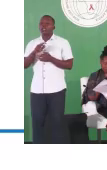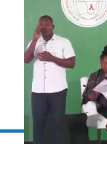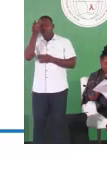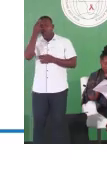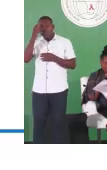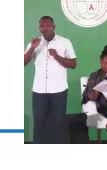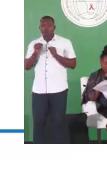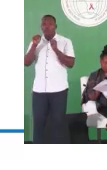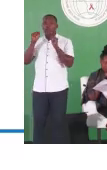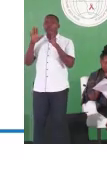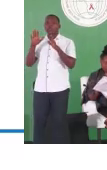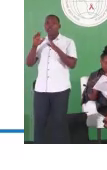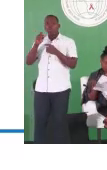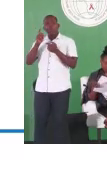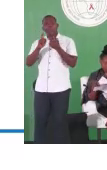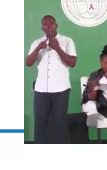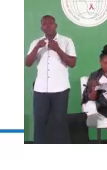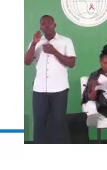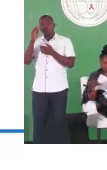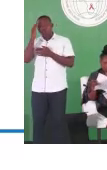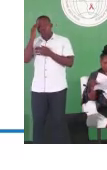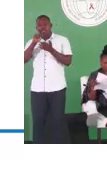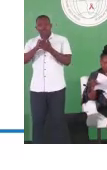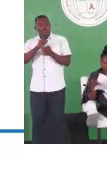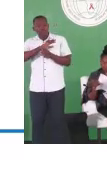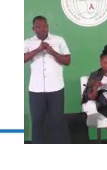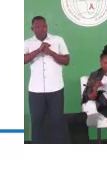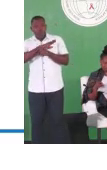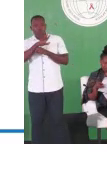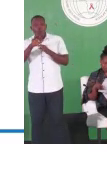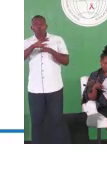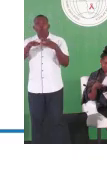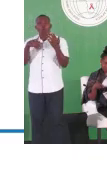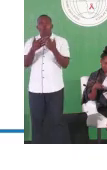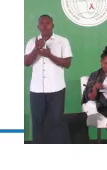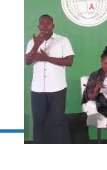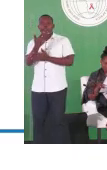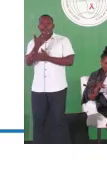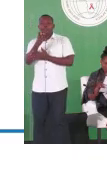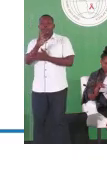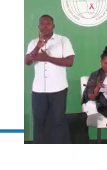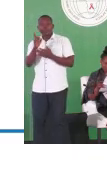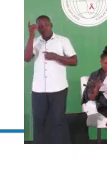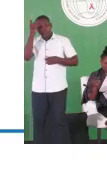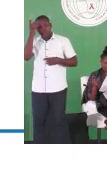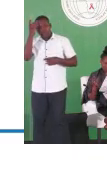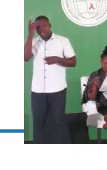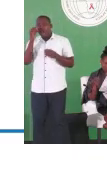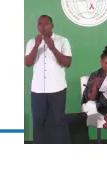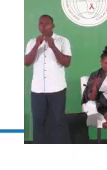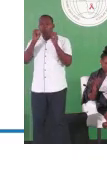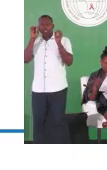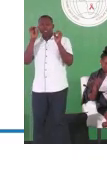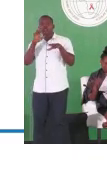to look at the fact that the epidemiology of all 3 diseases is highly prevalent in our region especially, and it